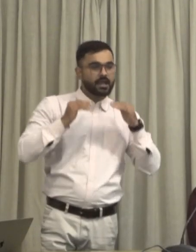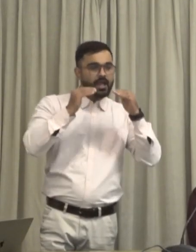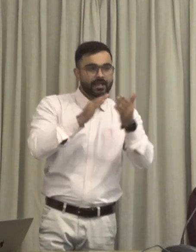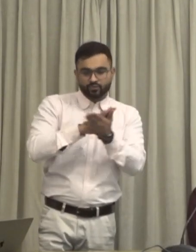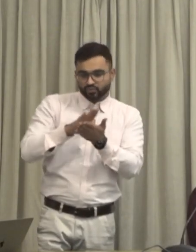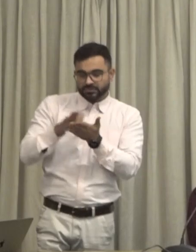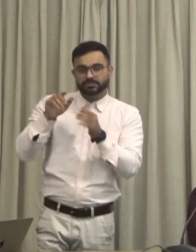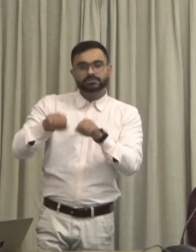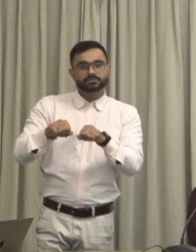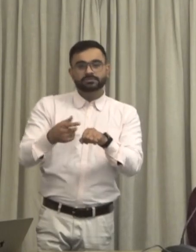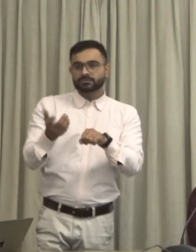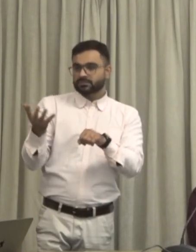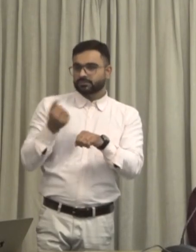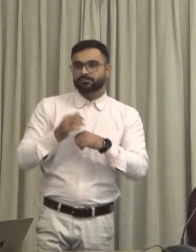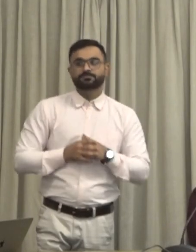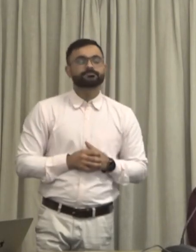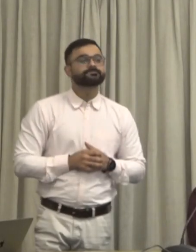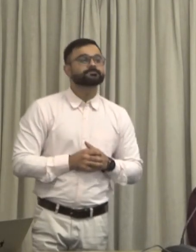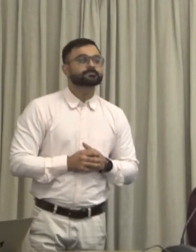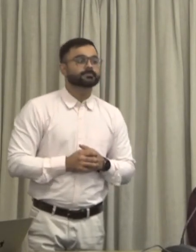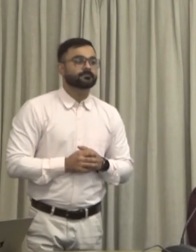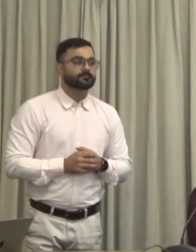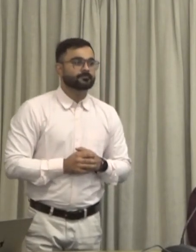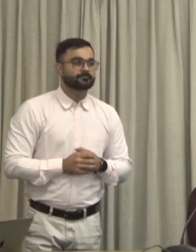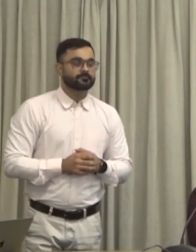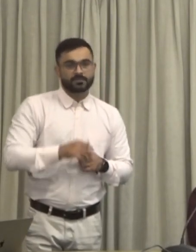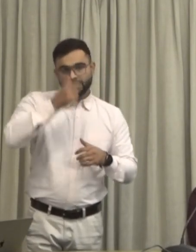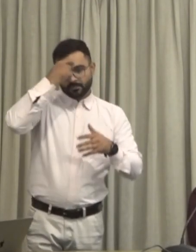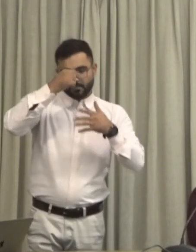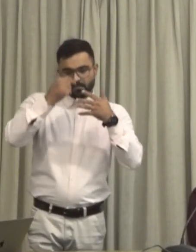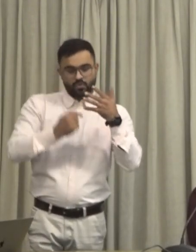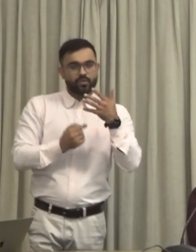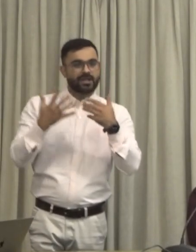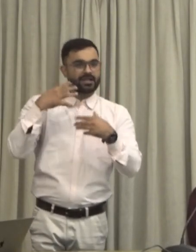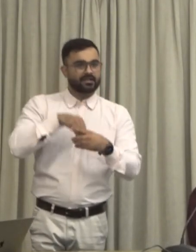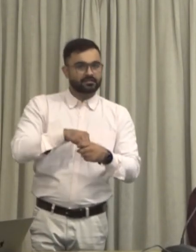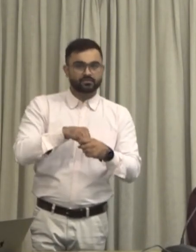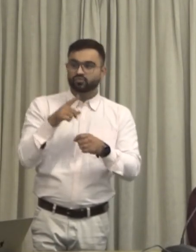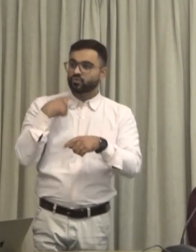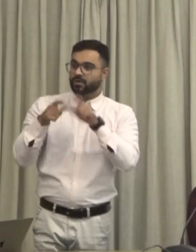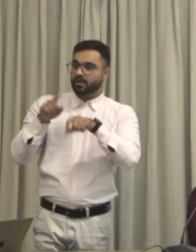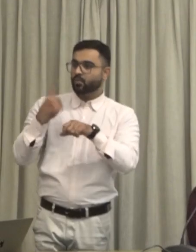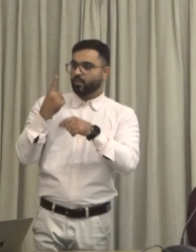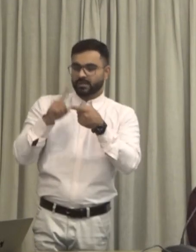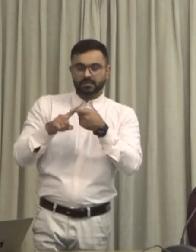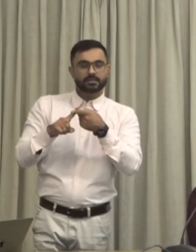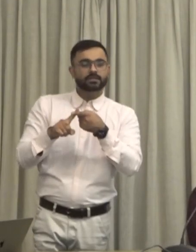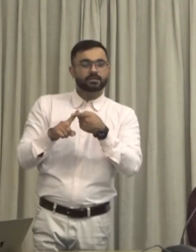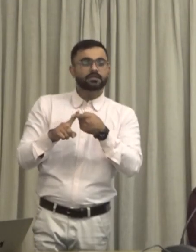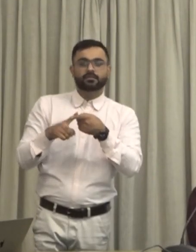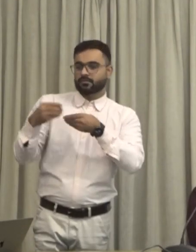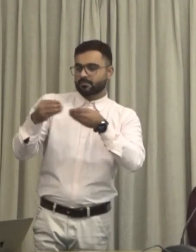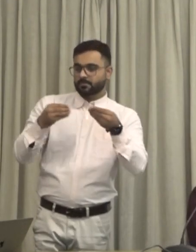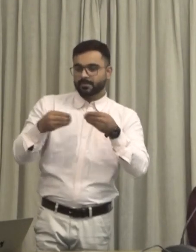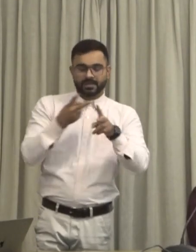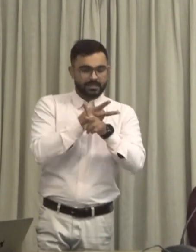hydration that he was receiving. And the issues that were raised here were one of when does